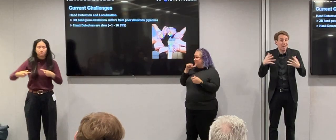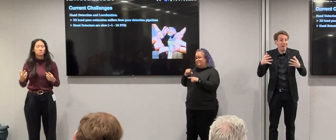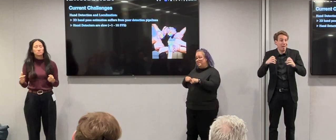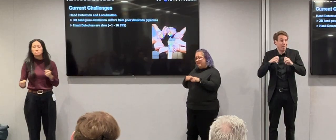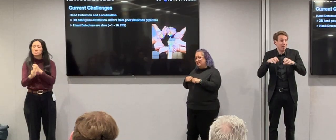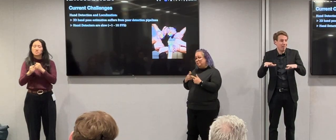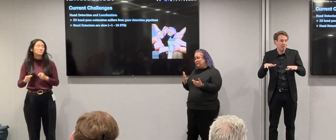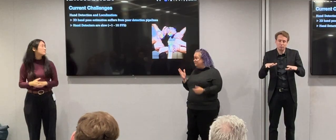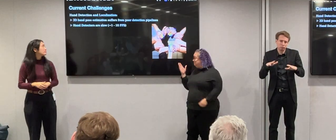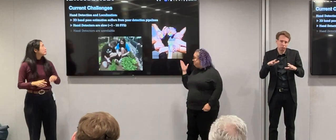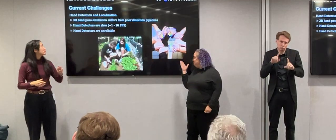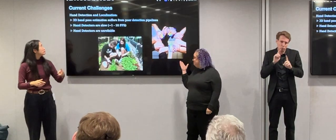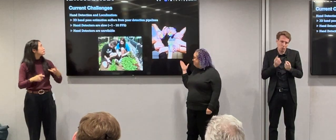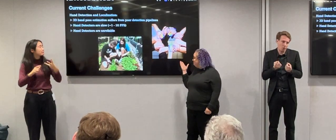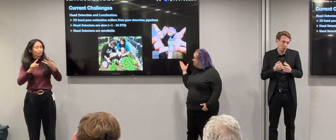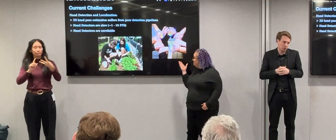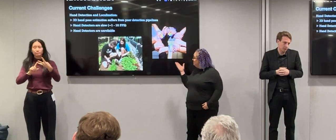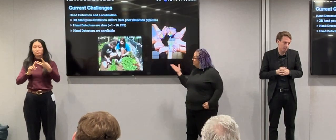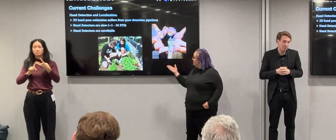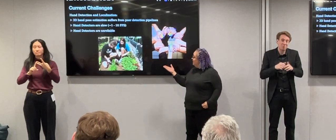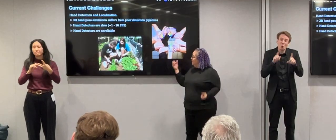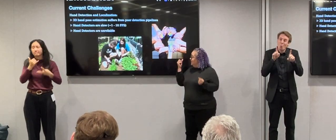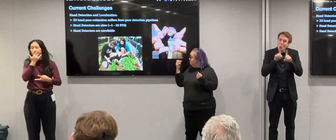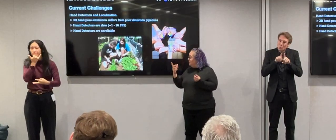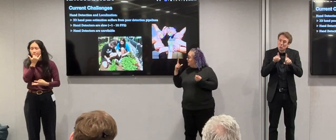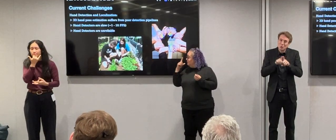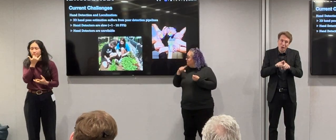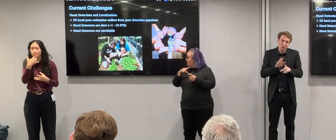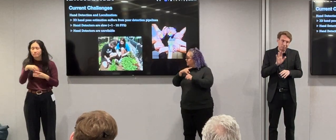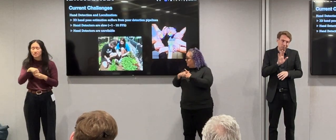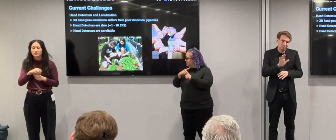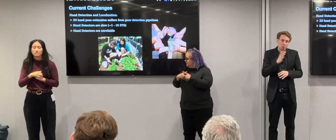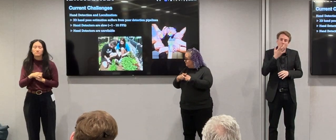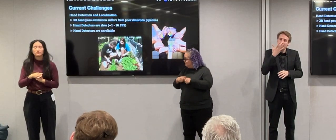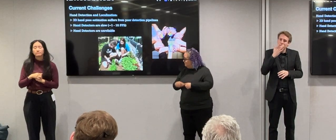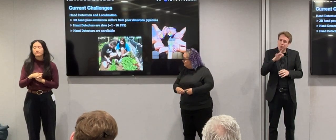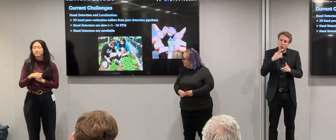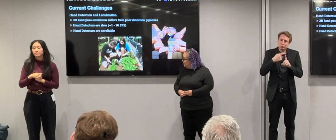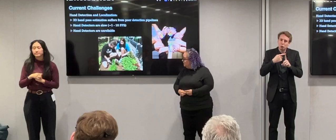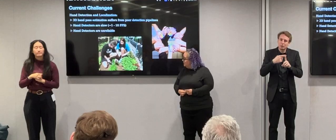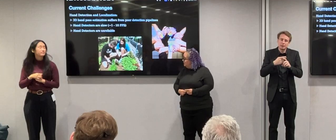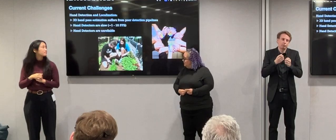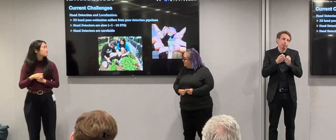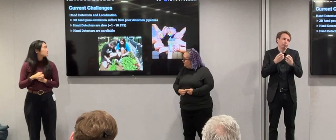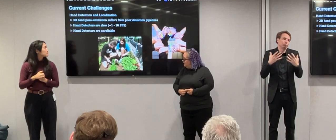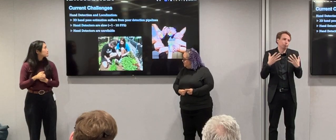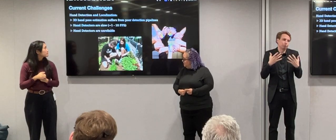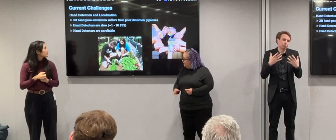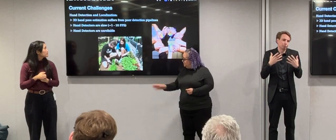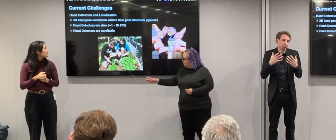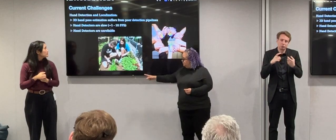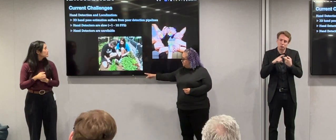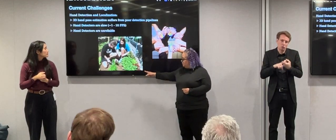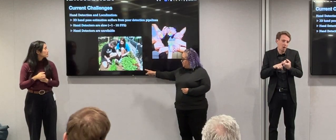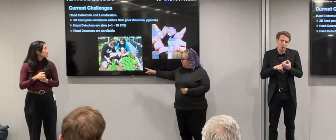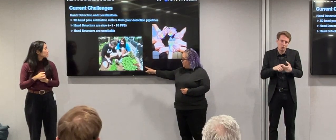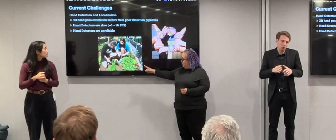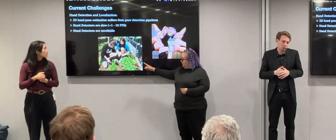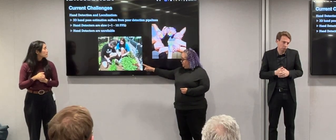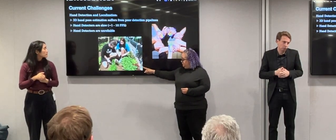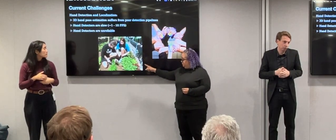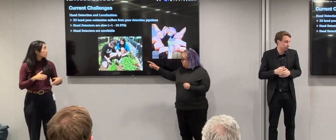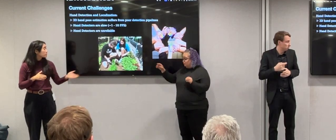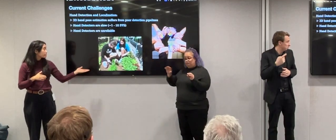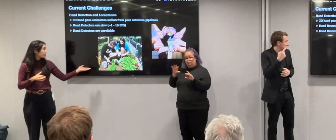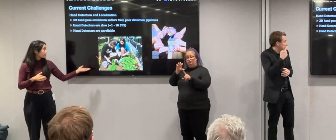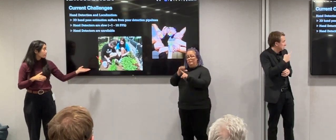a lot of false positive rates. So in this image, Google Media Pipe does not detect any of the hands